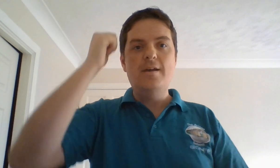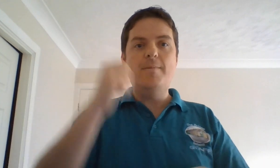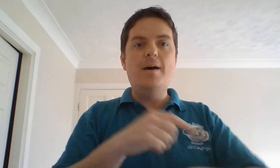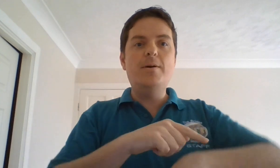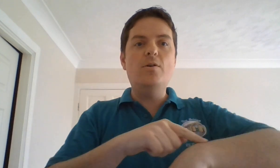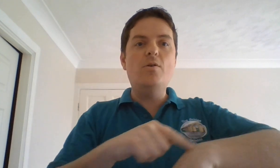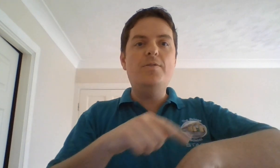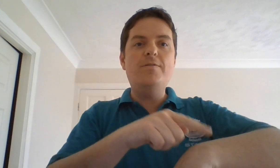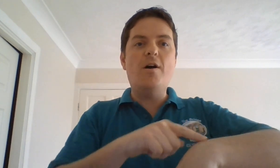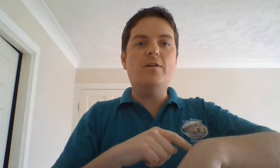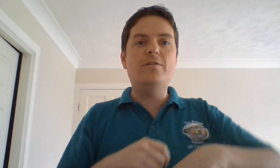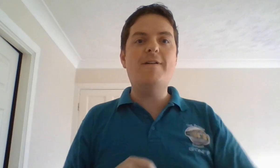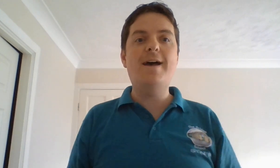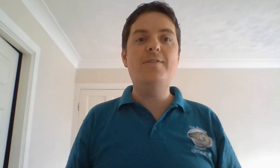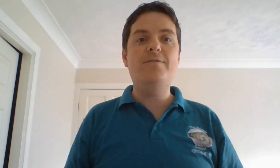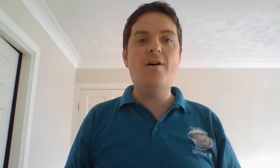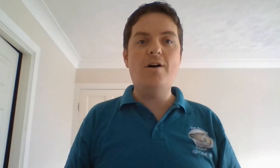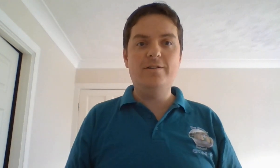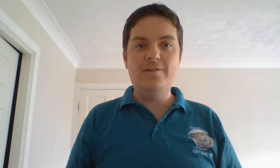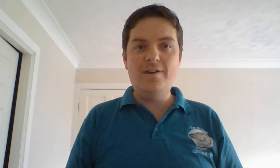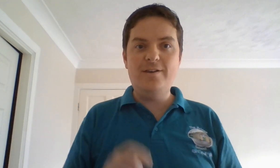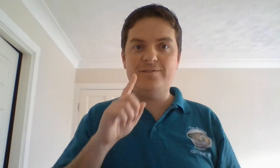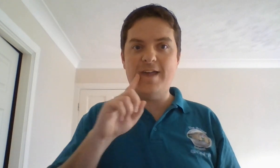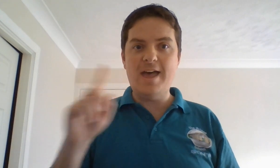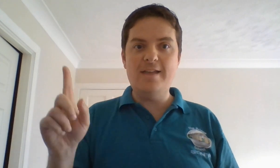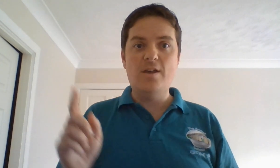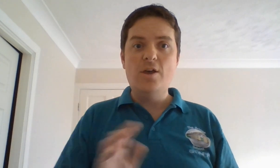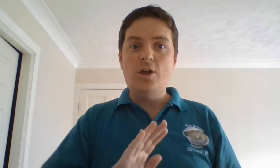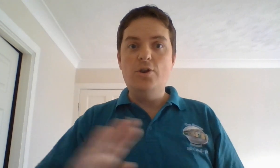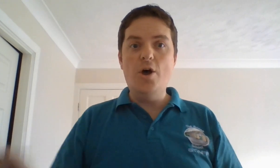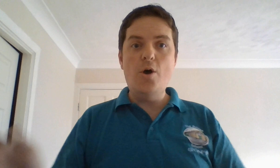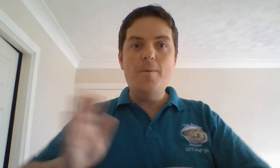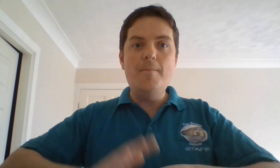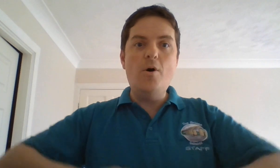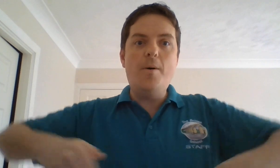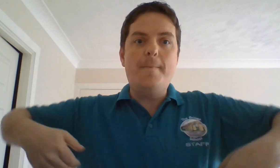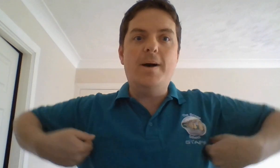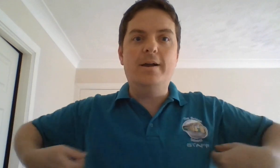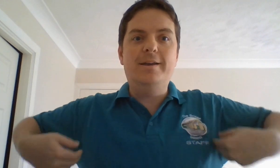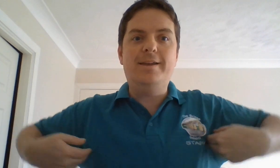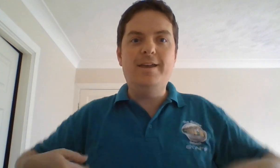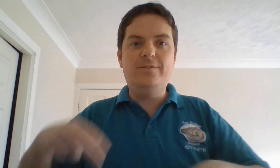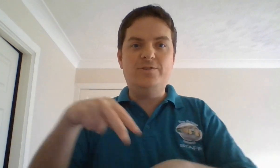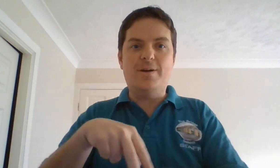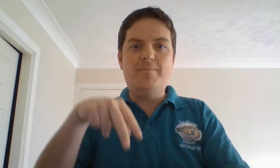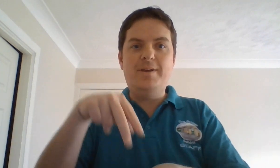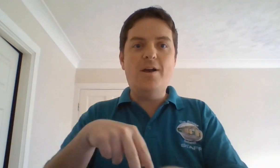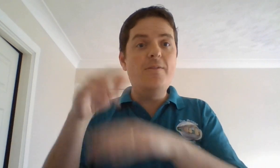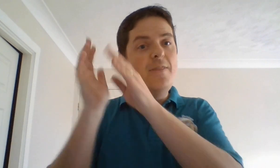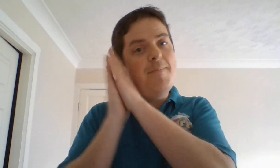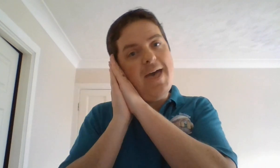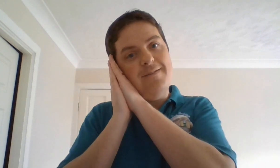Mama called the doctor and the doctor said no more monkeys jumping on the bed.